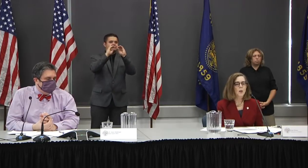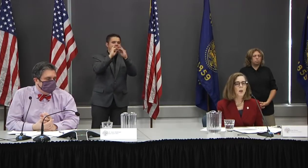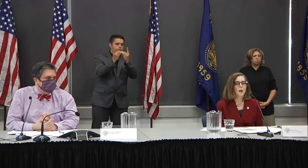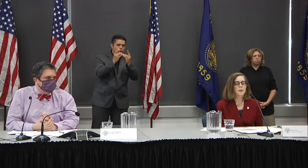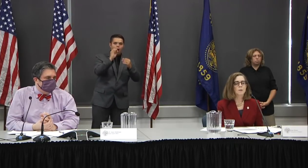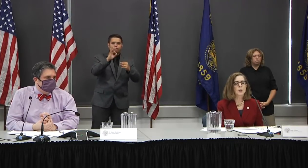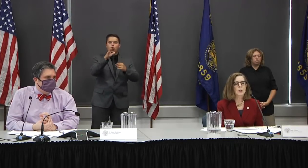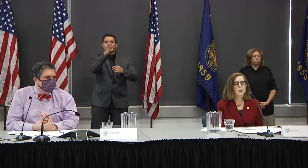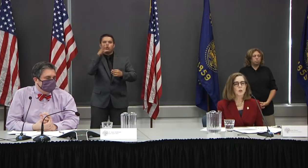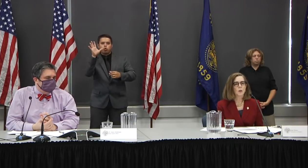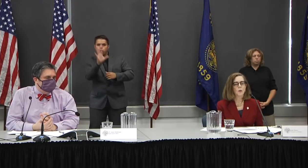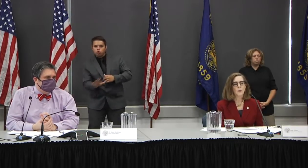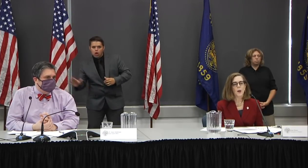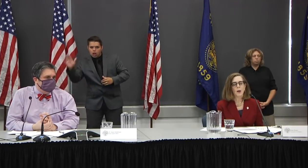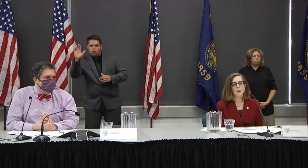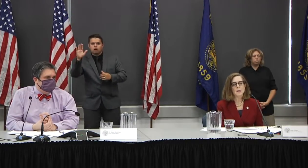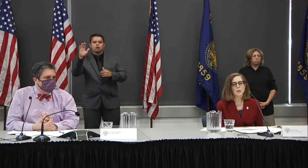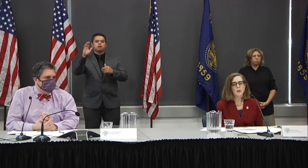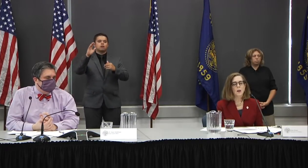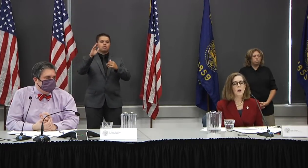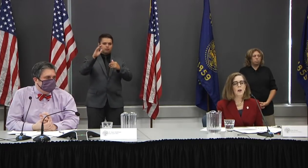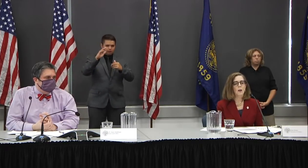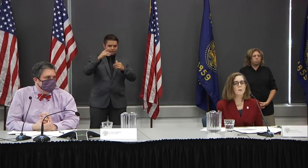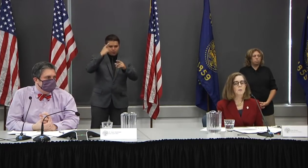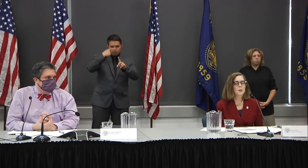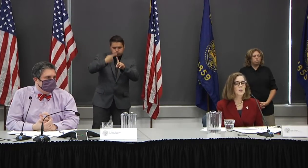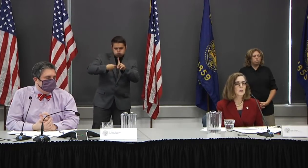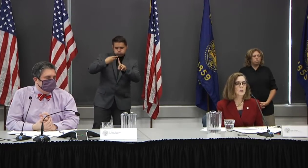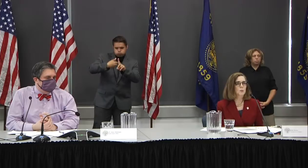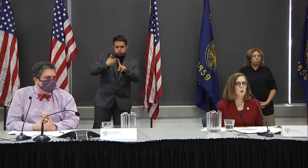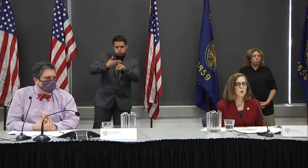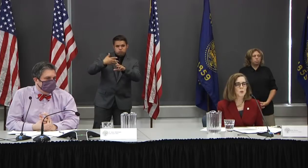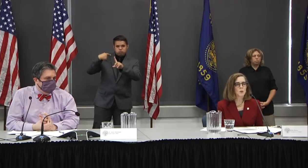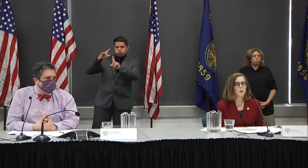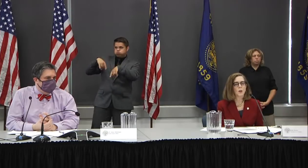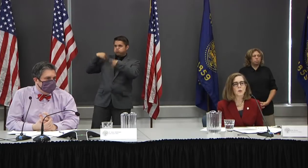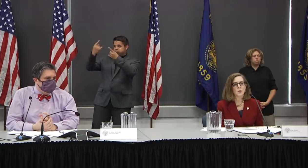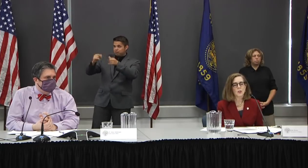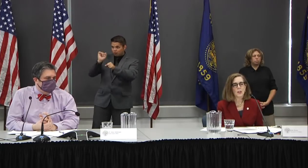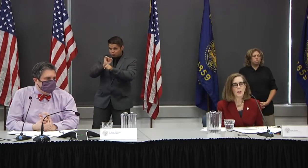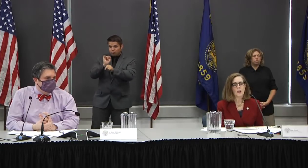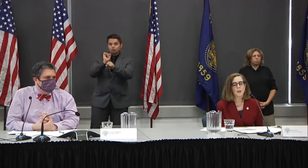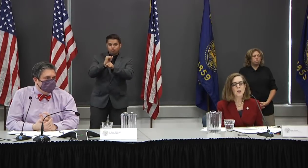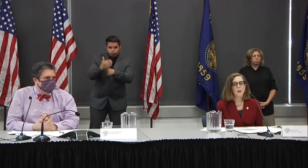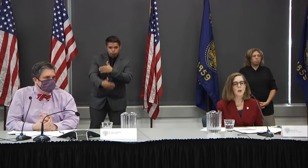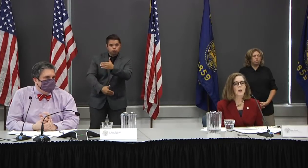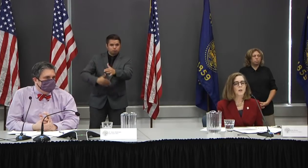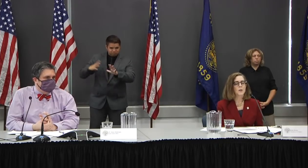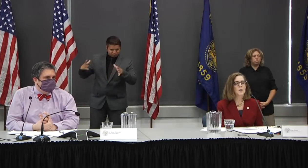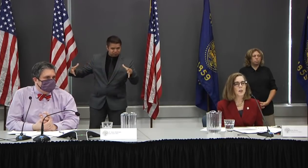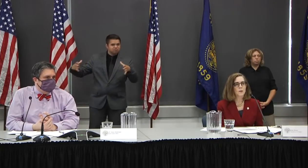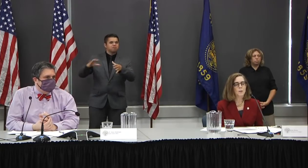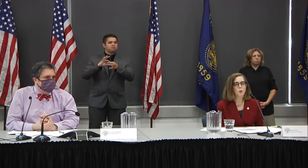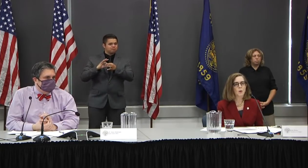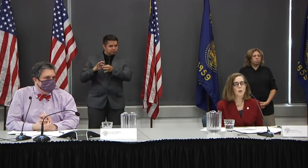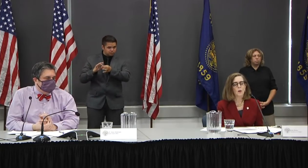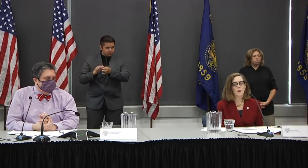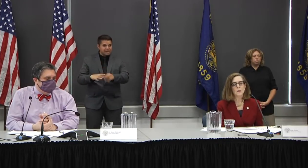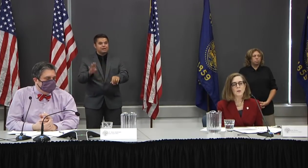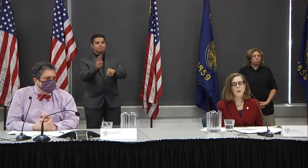now to make sure that businesses, producers understand the